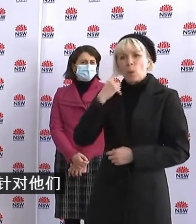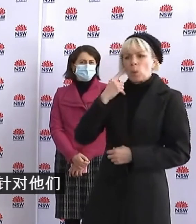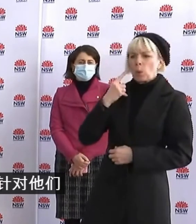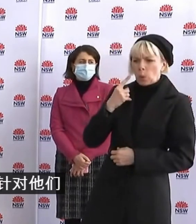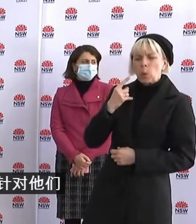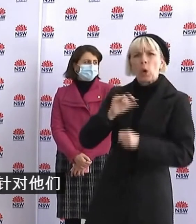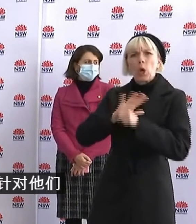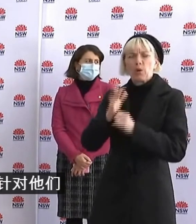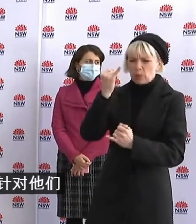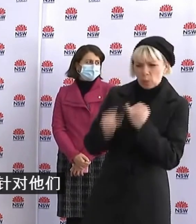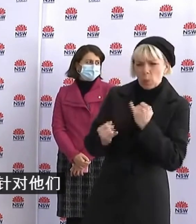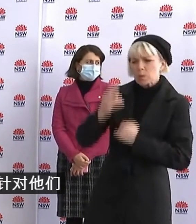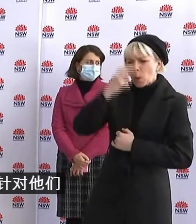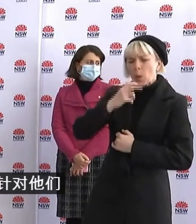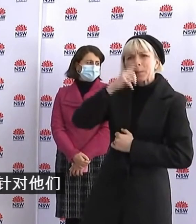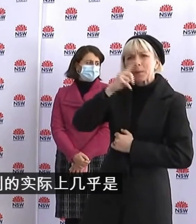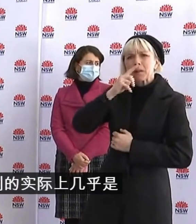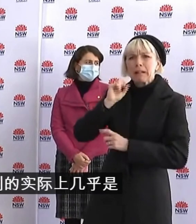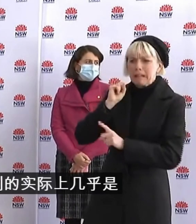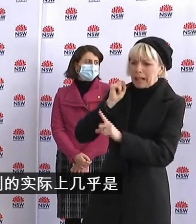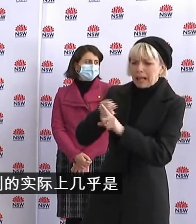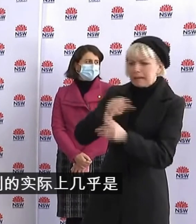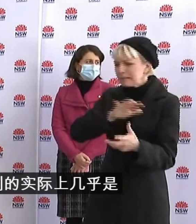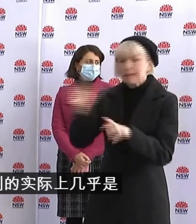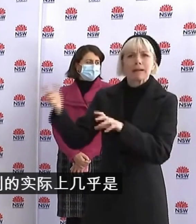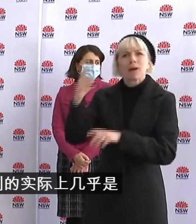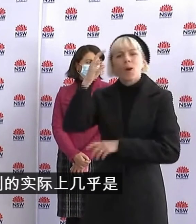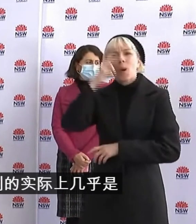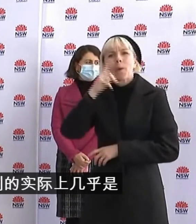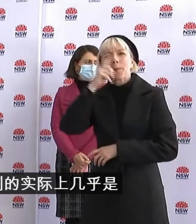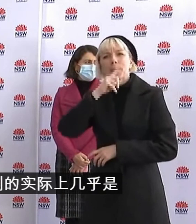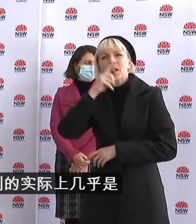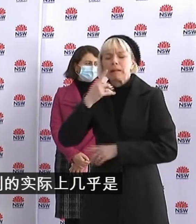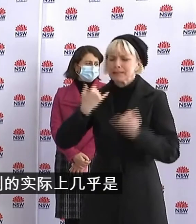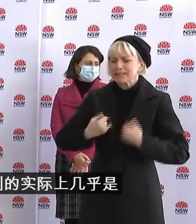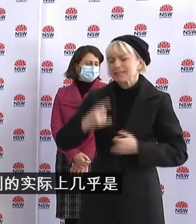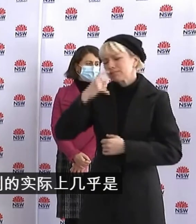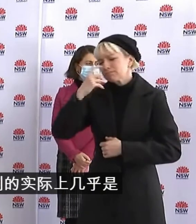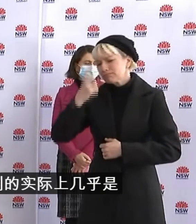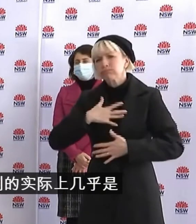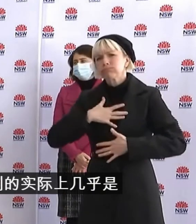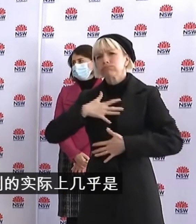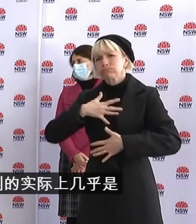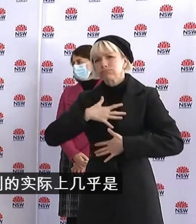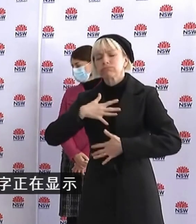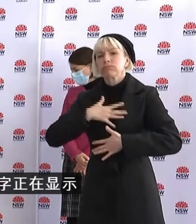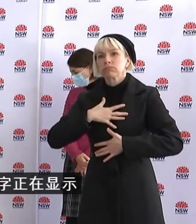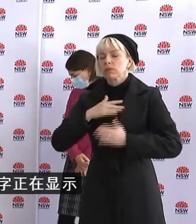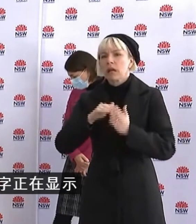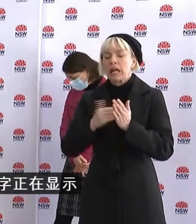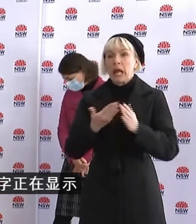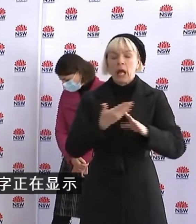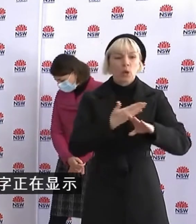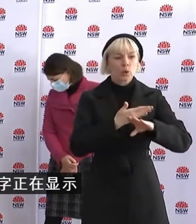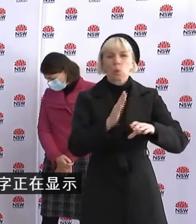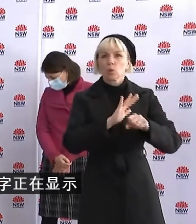people and targeting them. That was that variation of the virus. Now what we've got is effectively almost a new